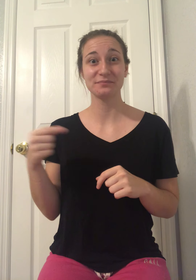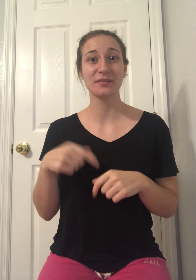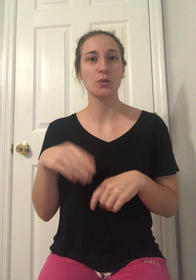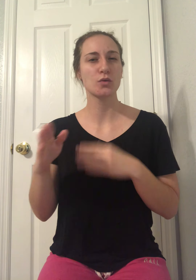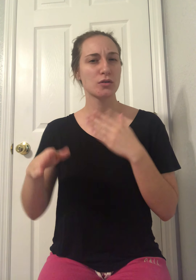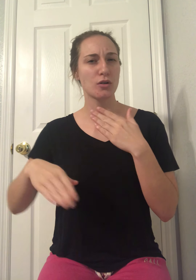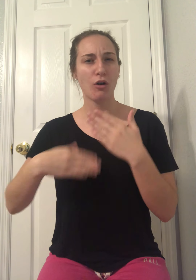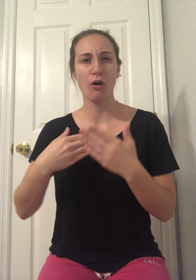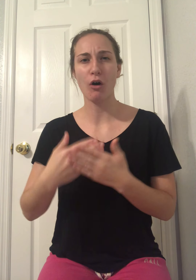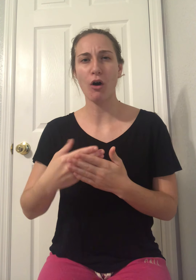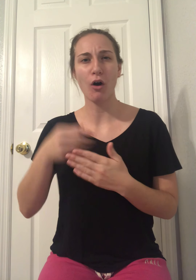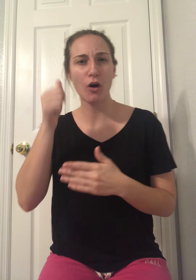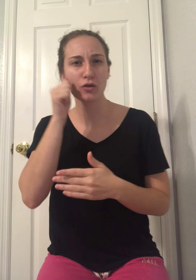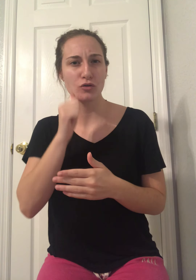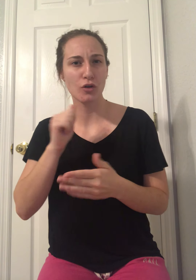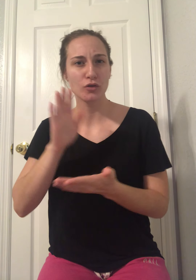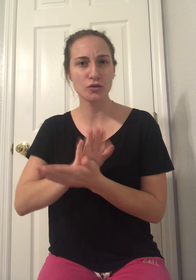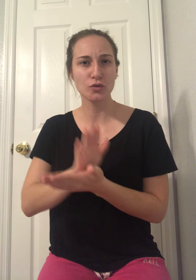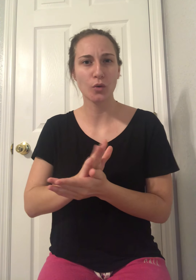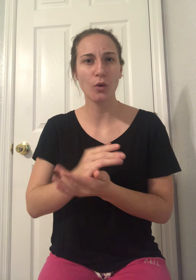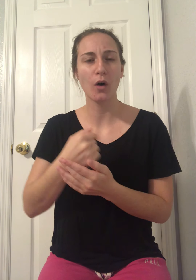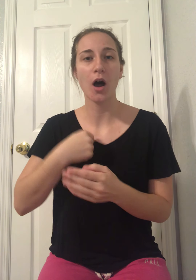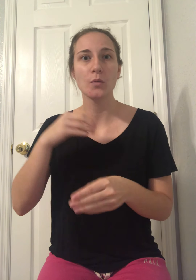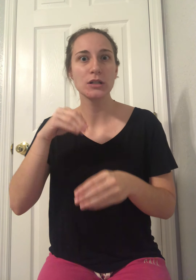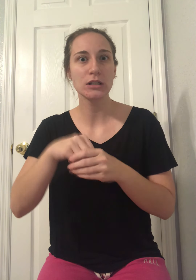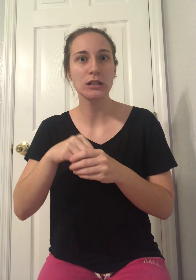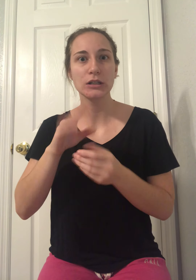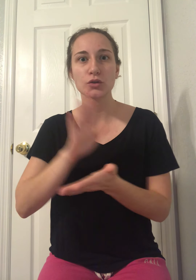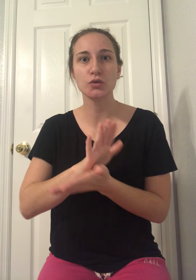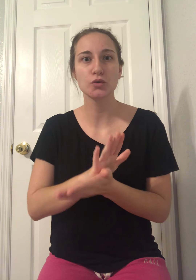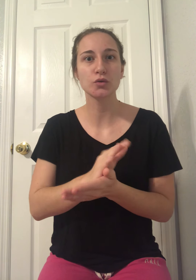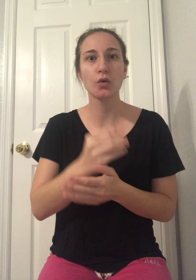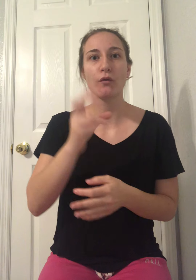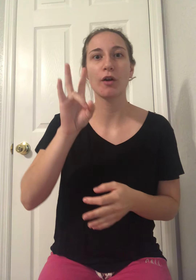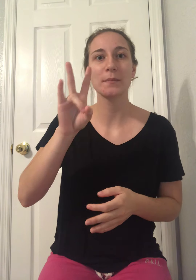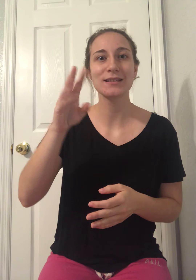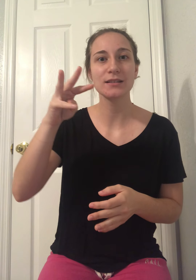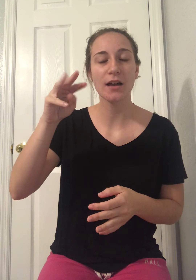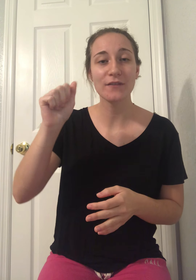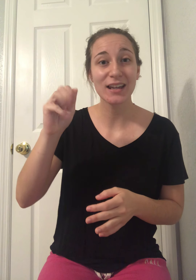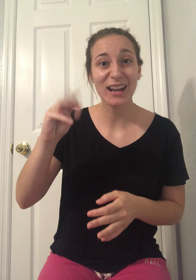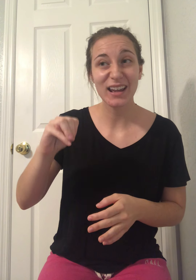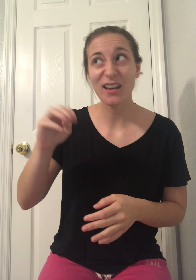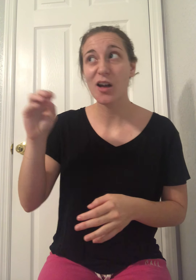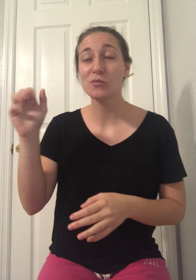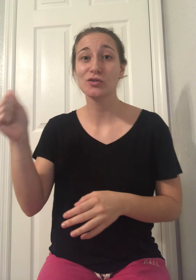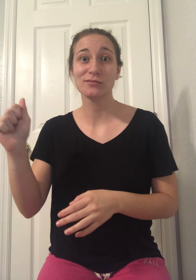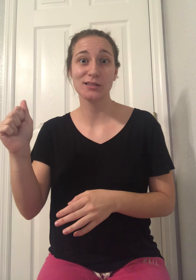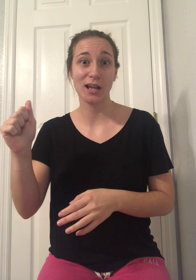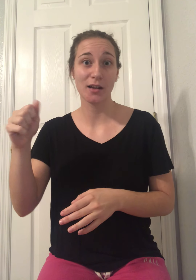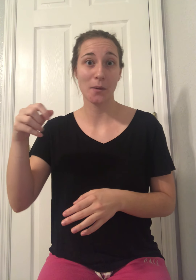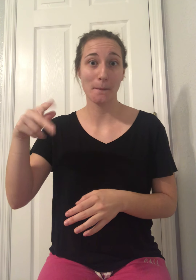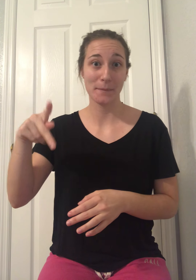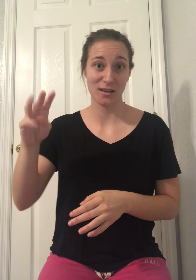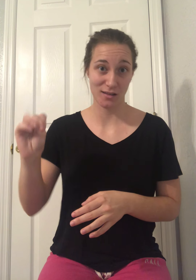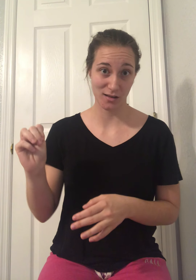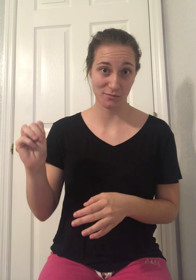from 7:30 a.m. to 10 p.m. Everyone took the exact same courses, and there was no such thing as